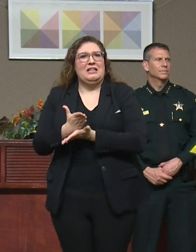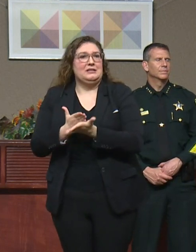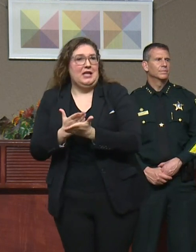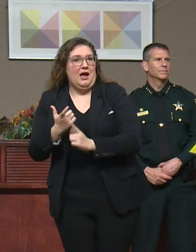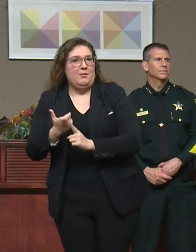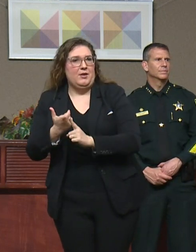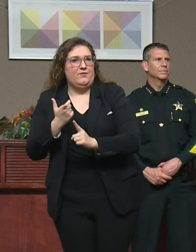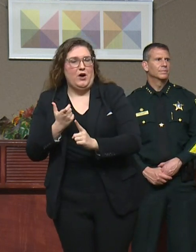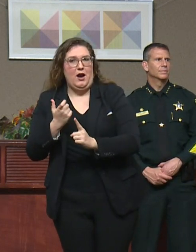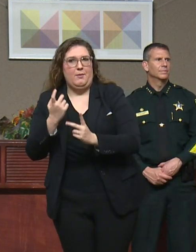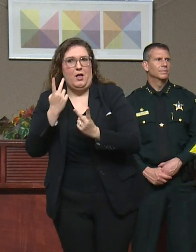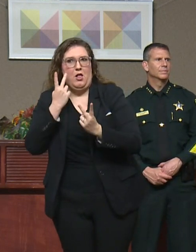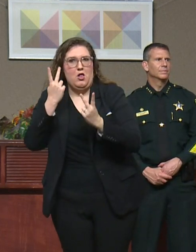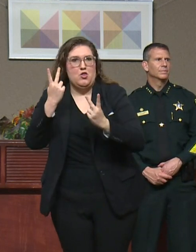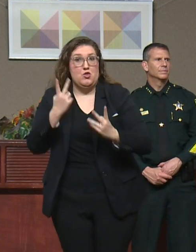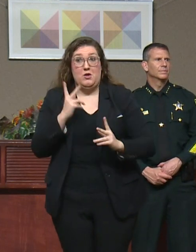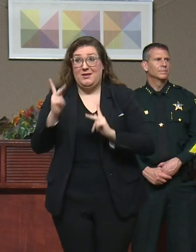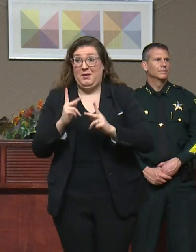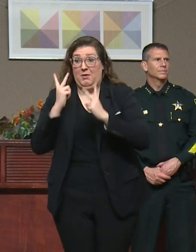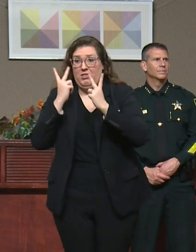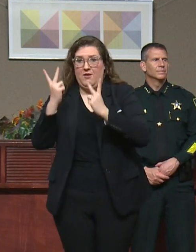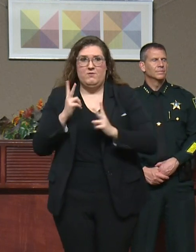tax. But